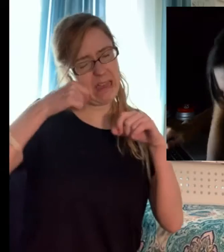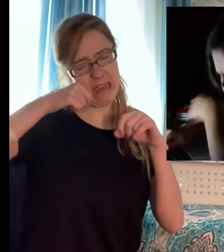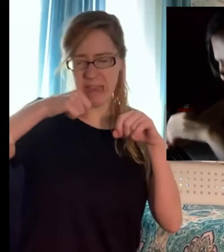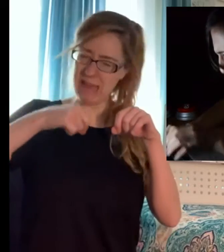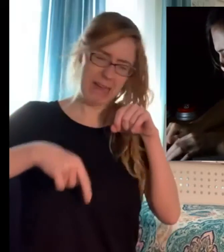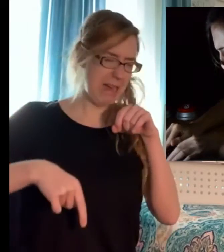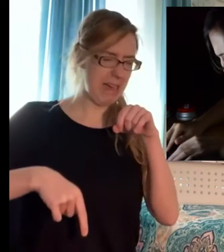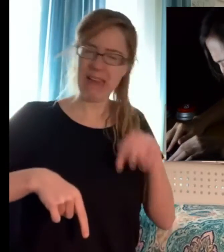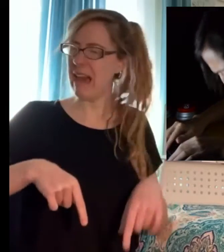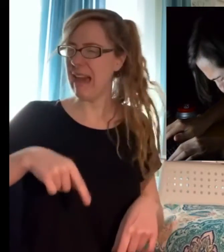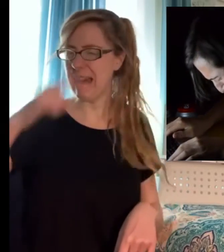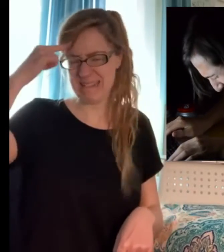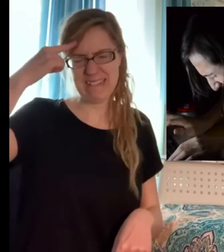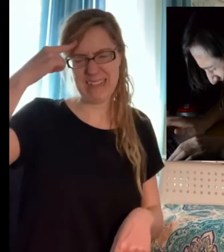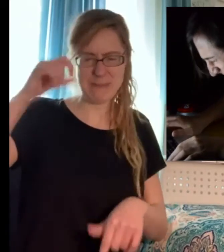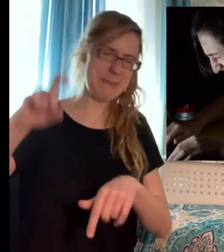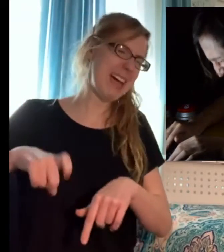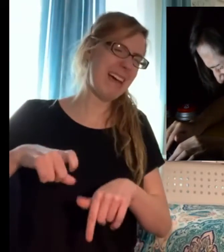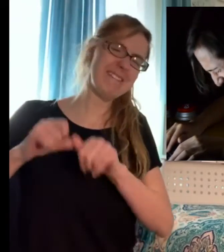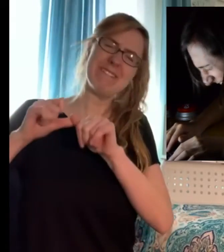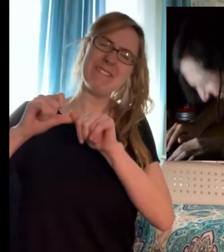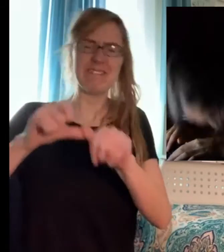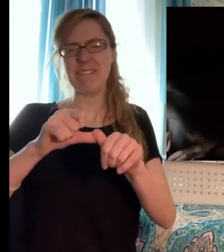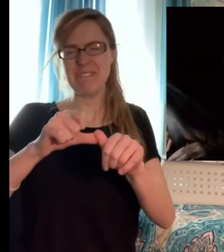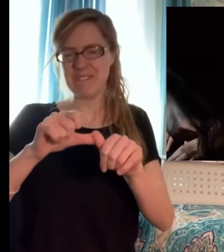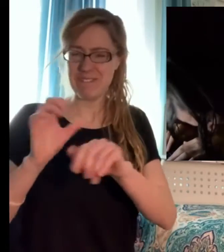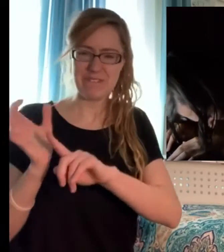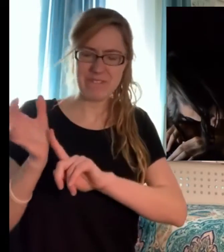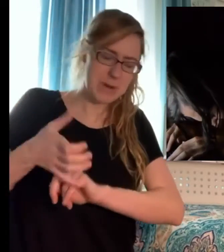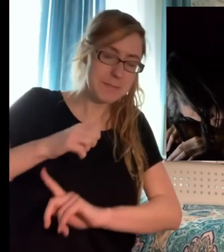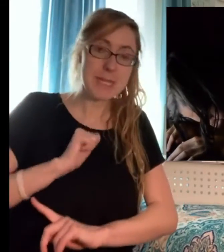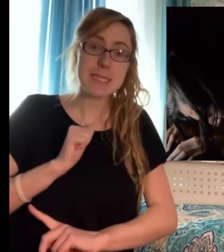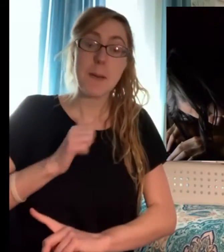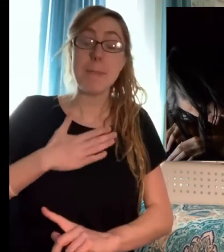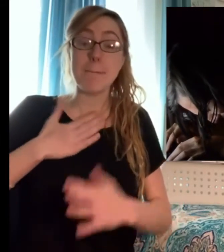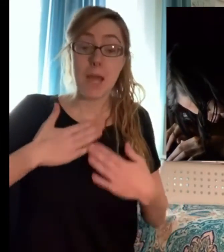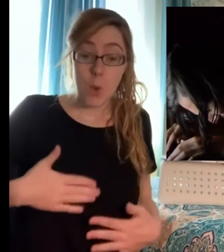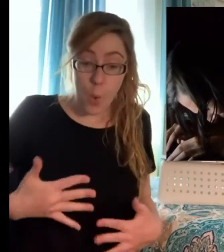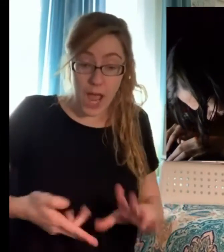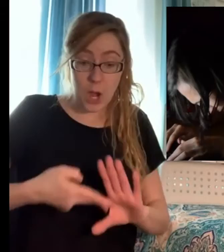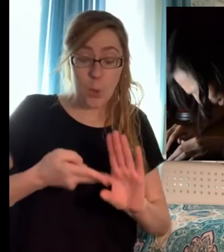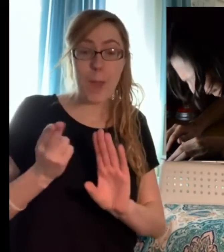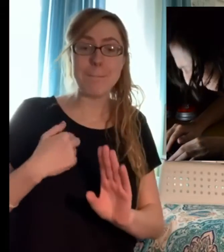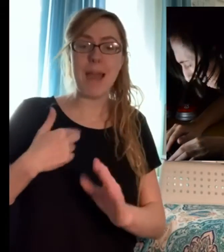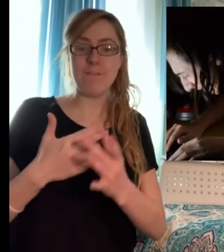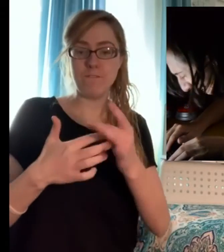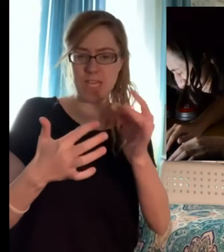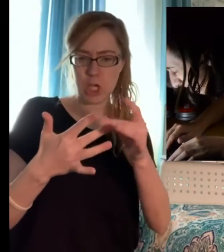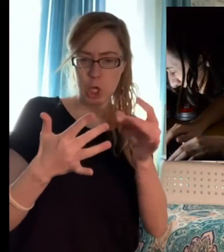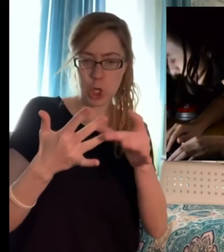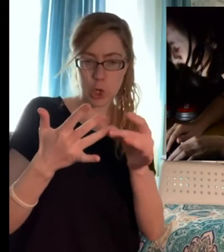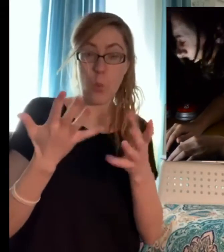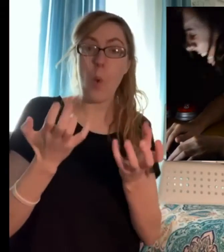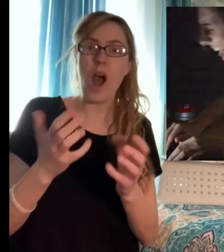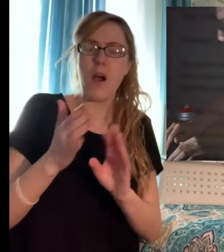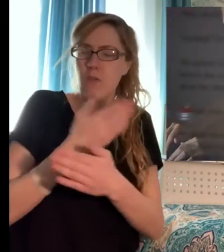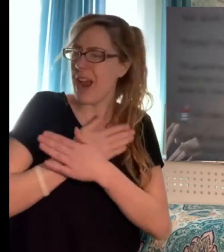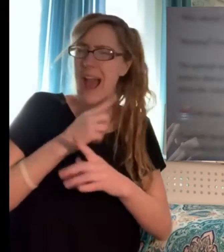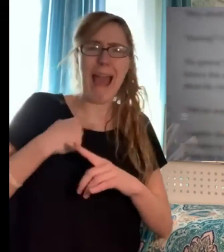unwillingly forced words onto the computer. My body wanted to give up. My fingers wanted to rest, but I couldn't. My